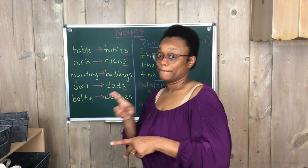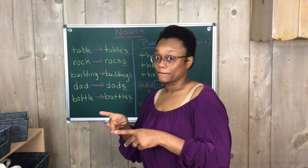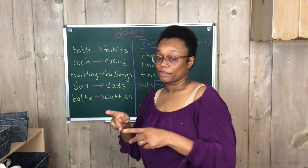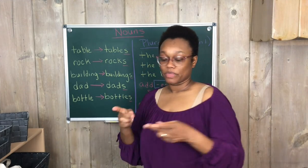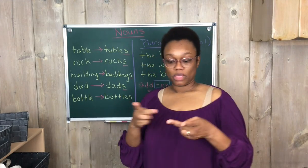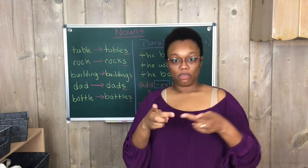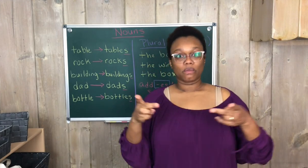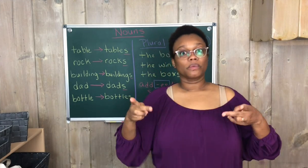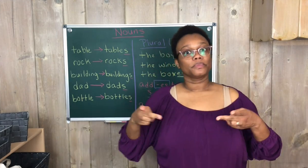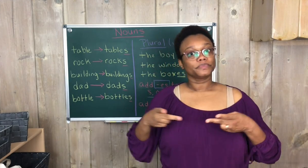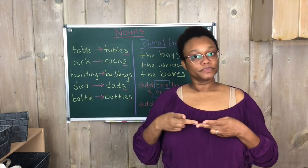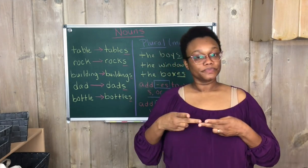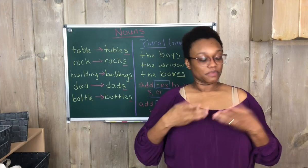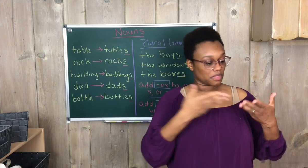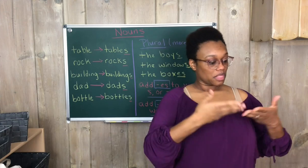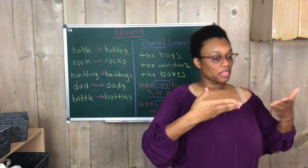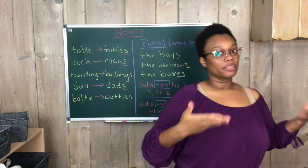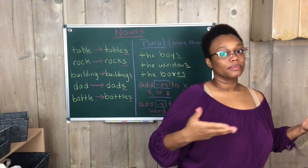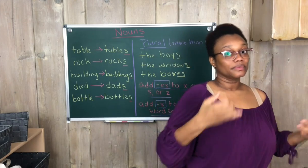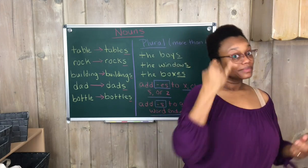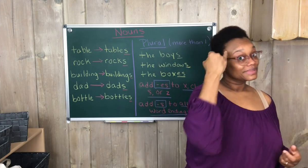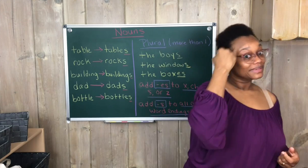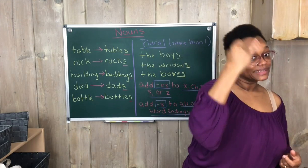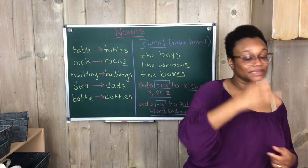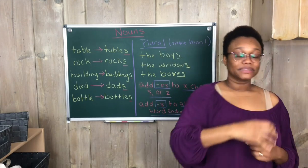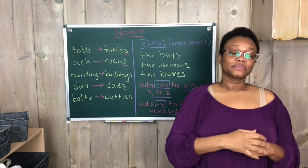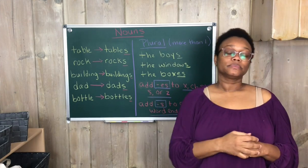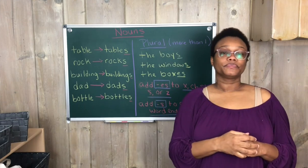Nouns are people, places, things, and ideas.